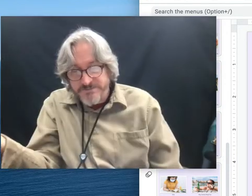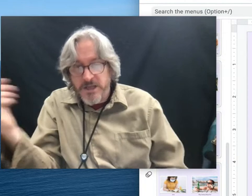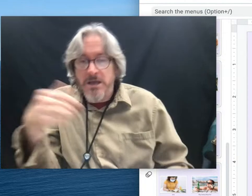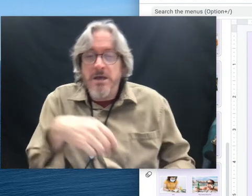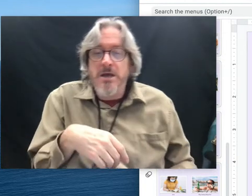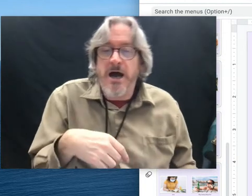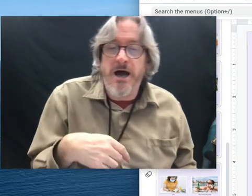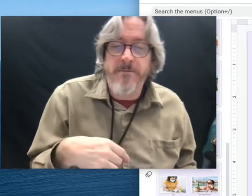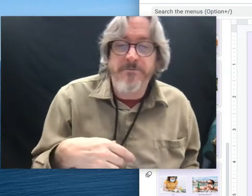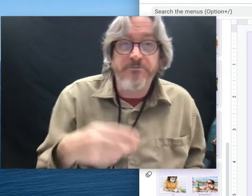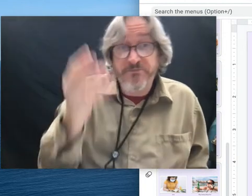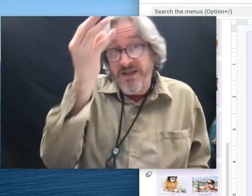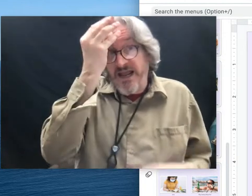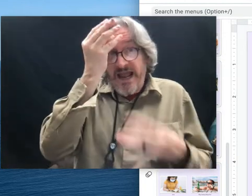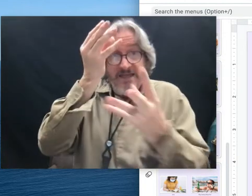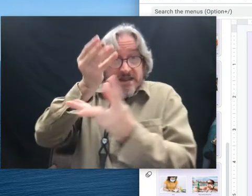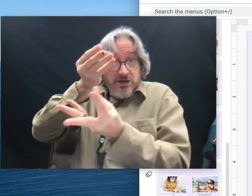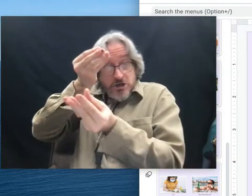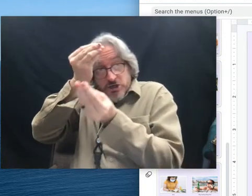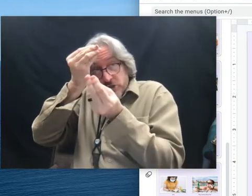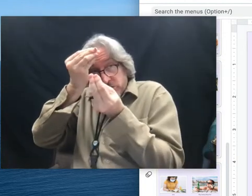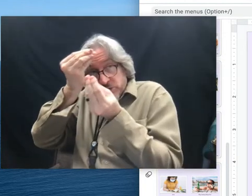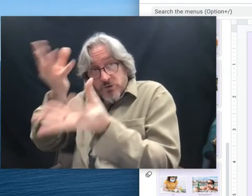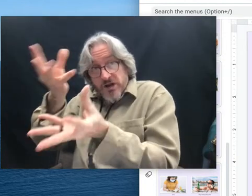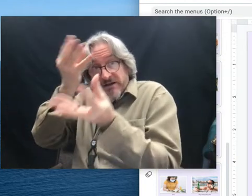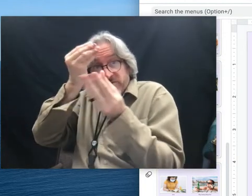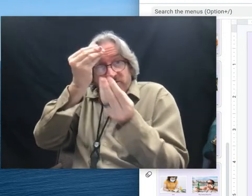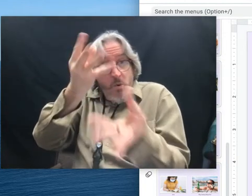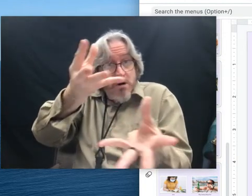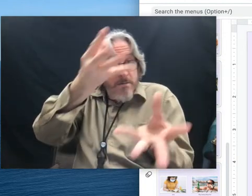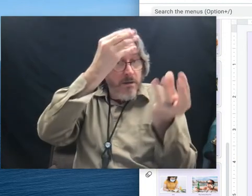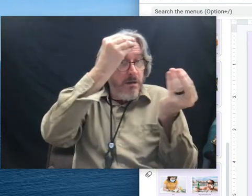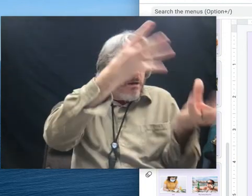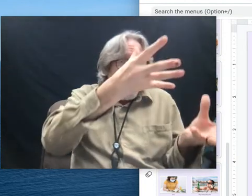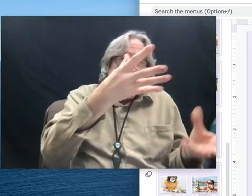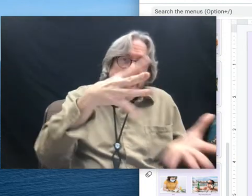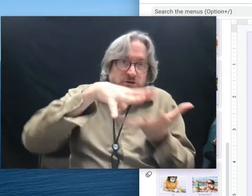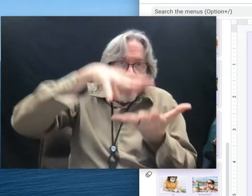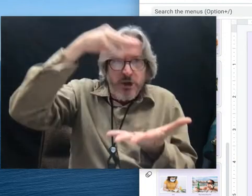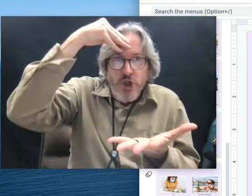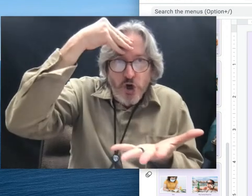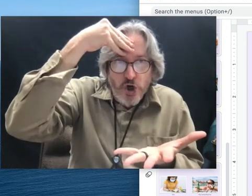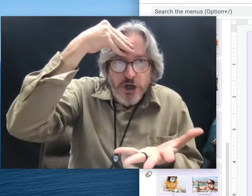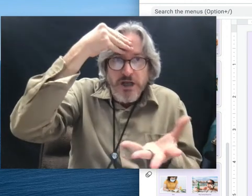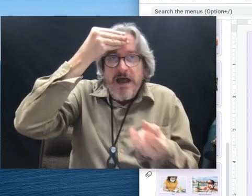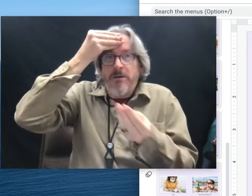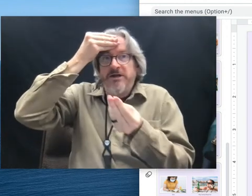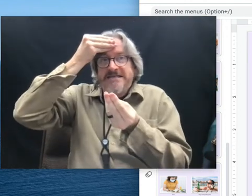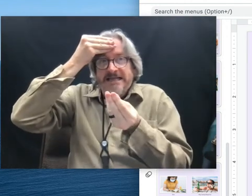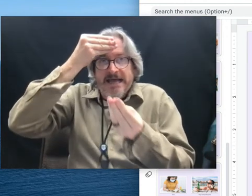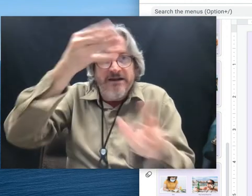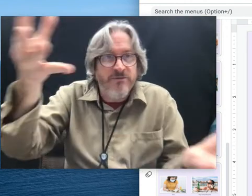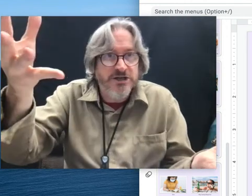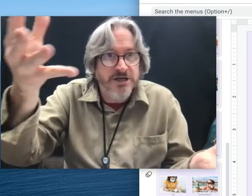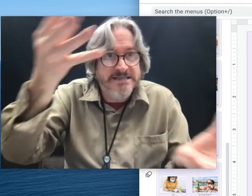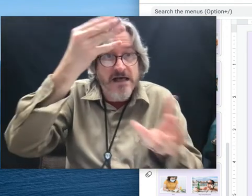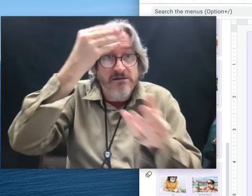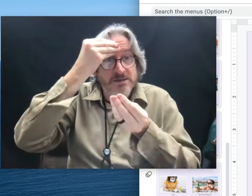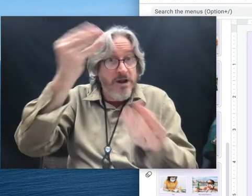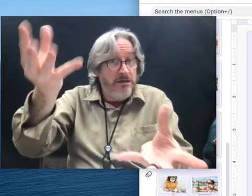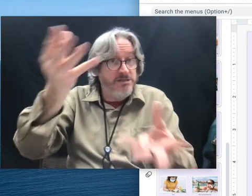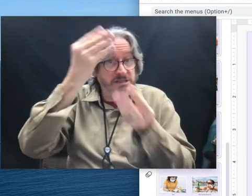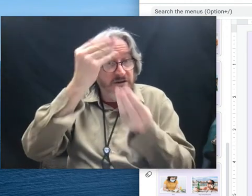this. And then she'll do inform, and you remember learn. Now I'm going to take that information and